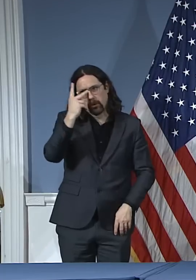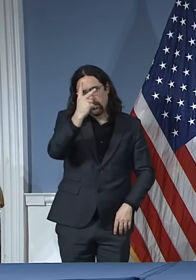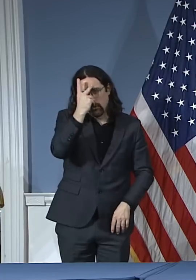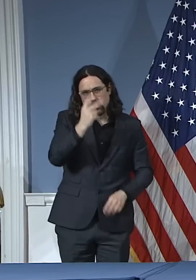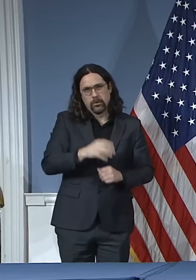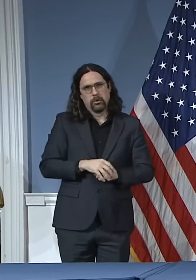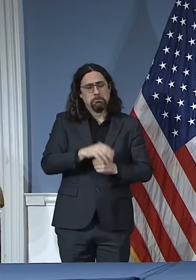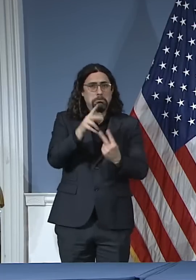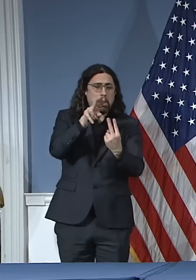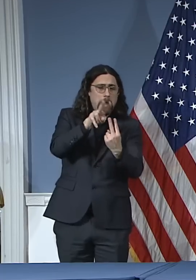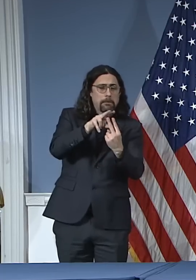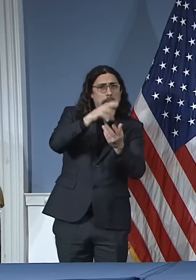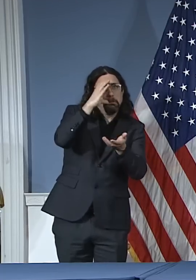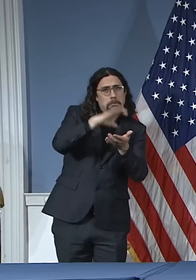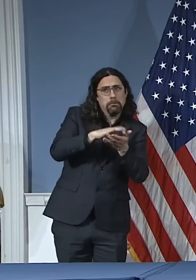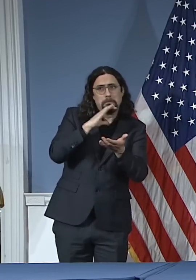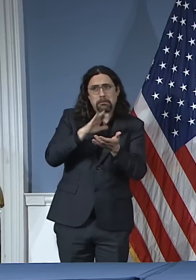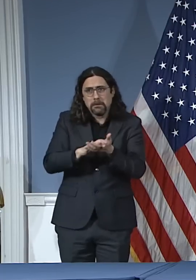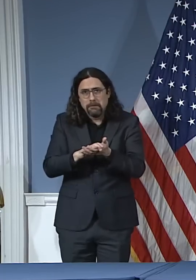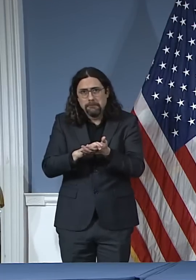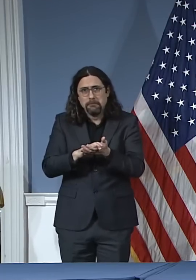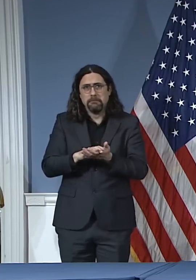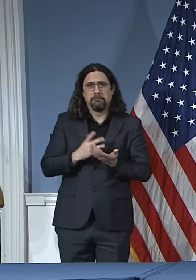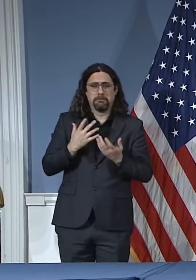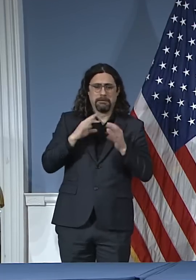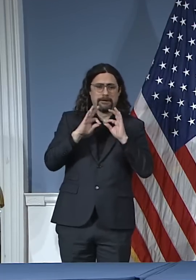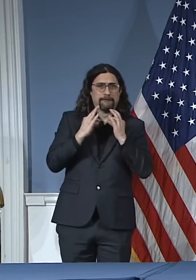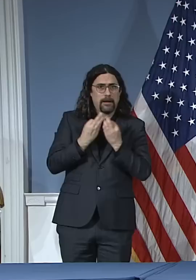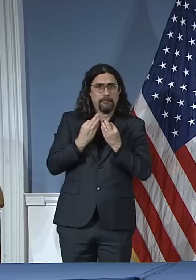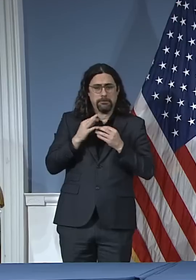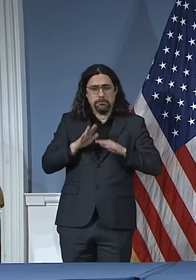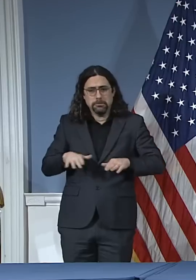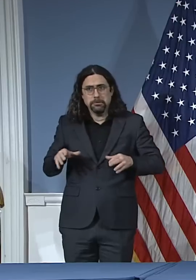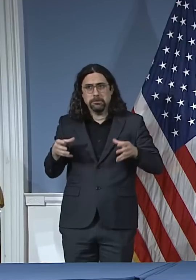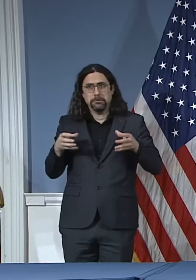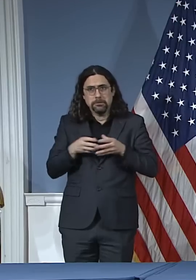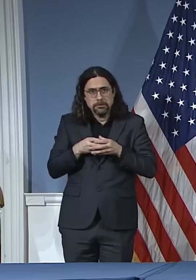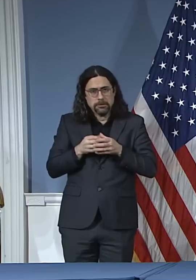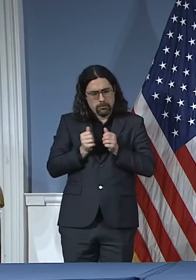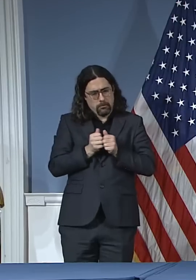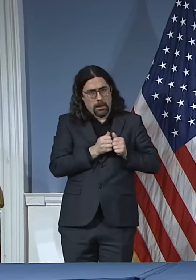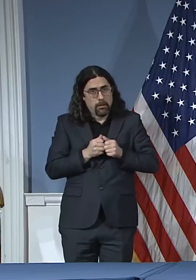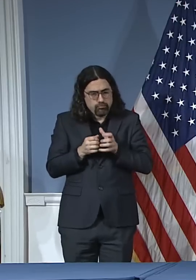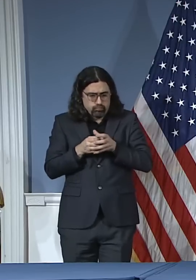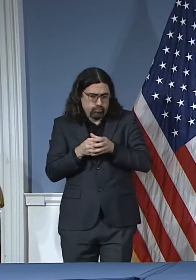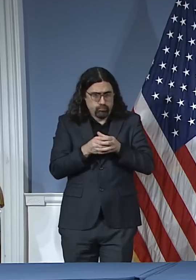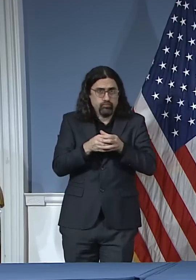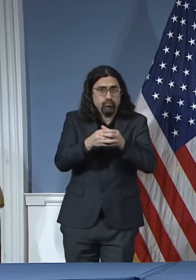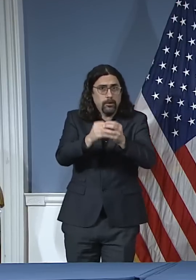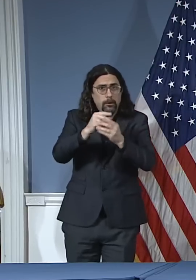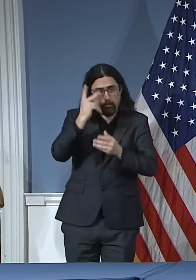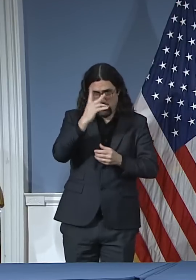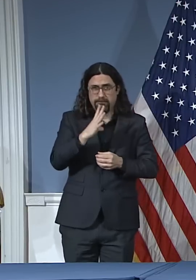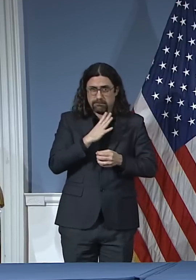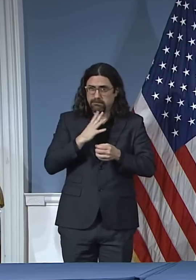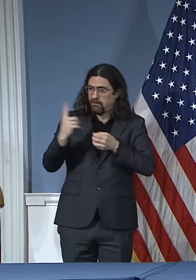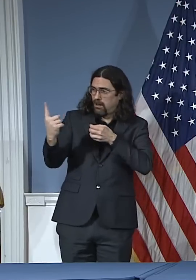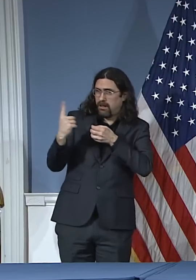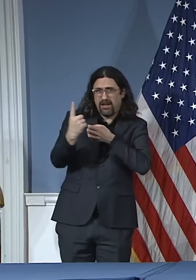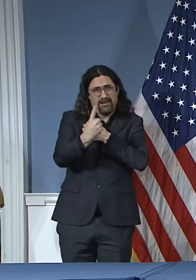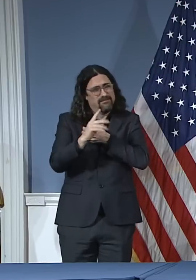on your own, keep 6 feet apart from everyone else. Go, get your exercise, get home. In terms of